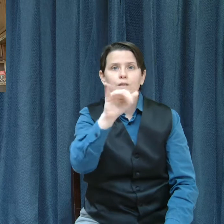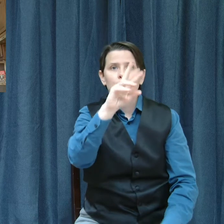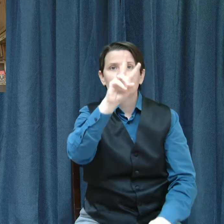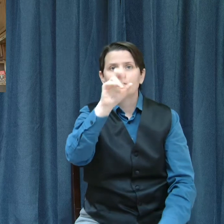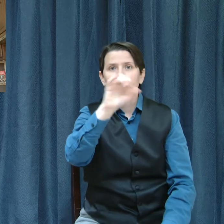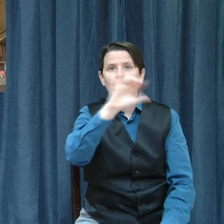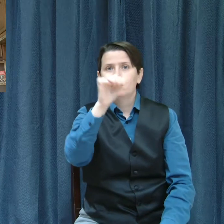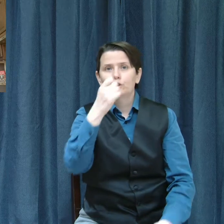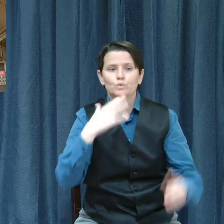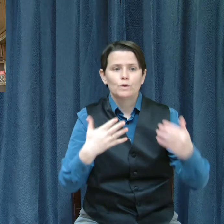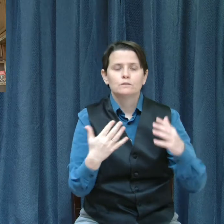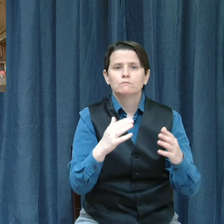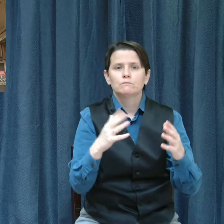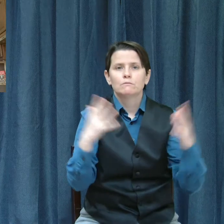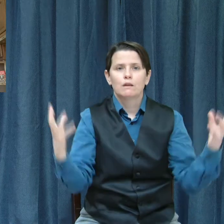her